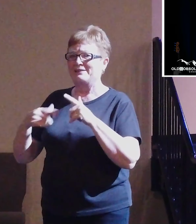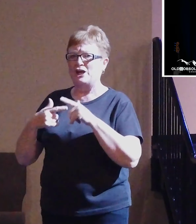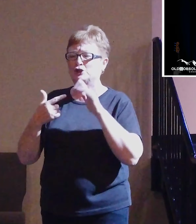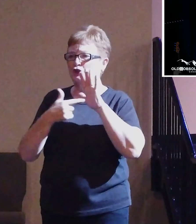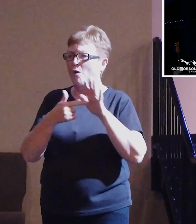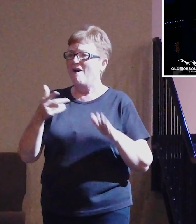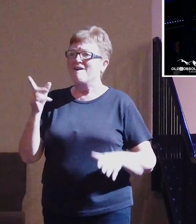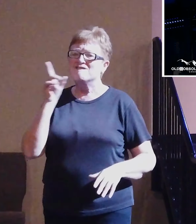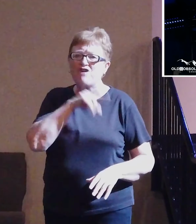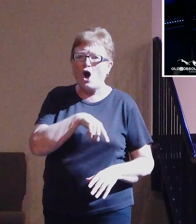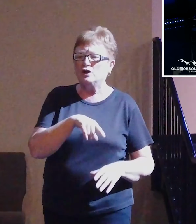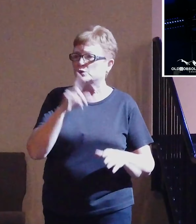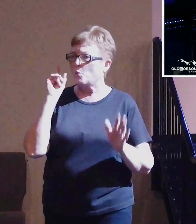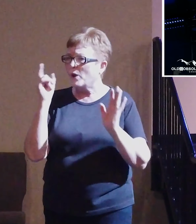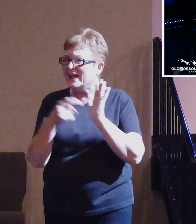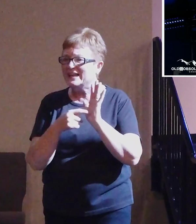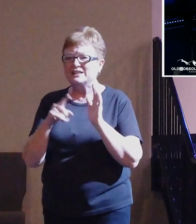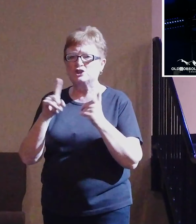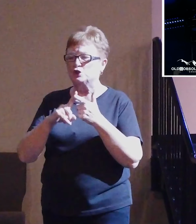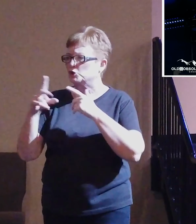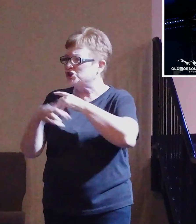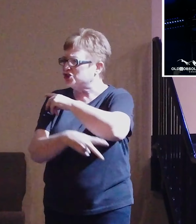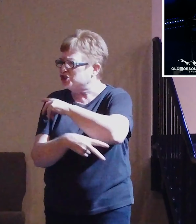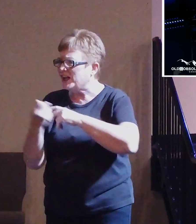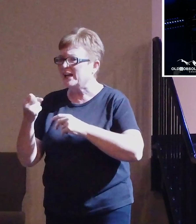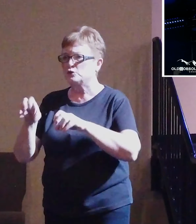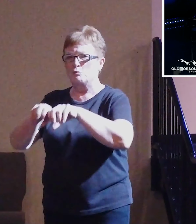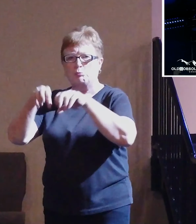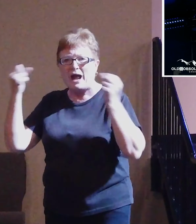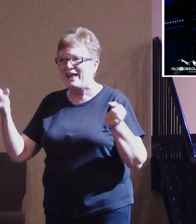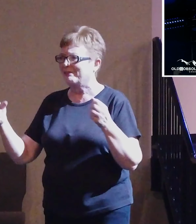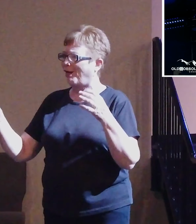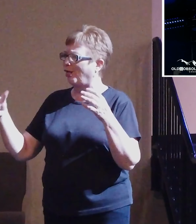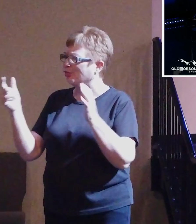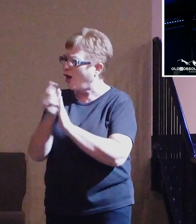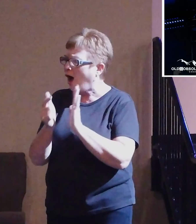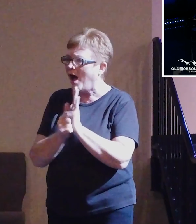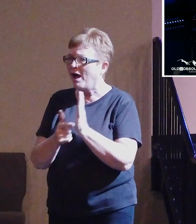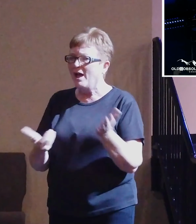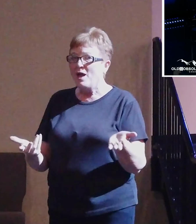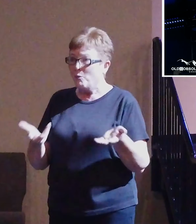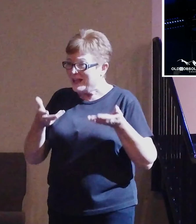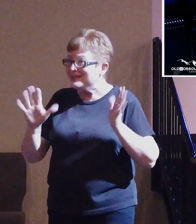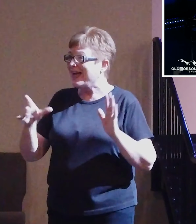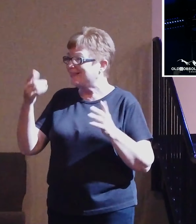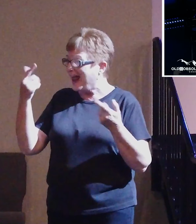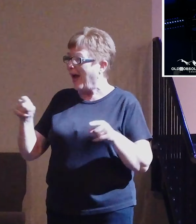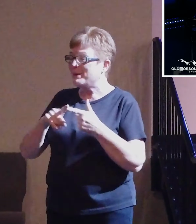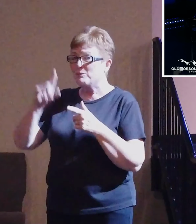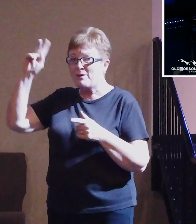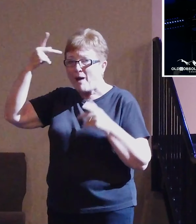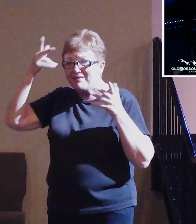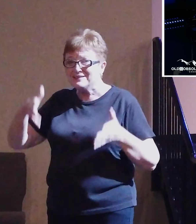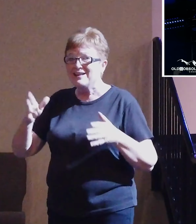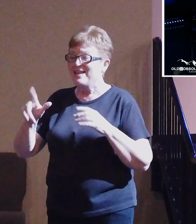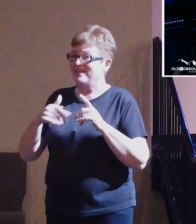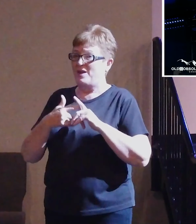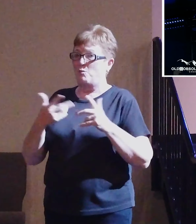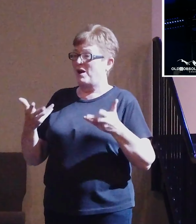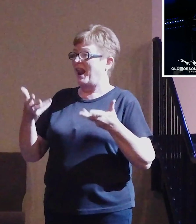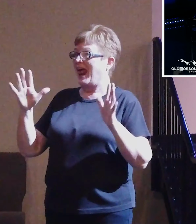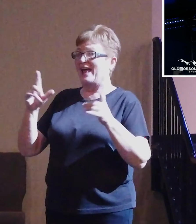to cheat, to break the law, we allow falsehood to flourish. So this is why we speak